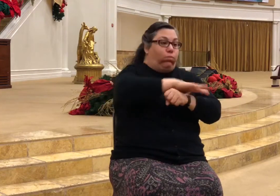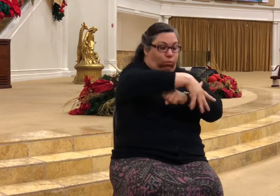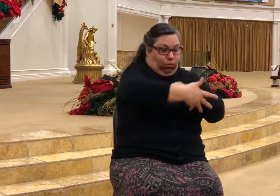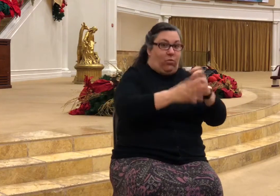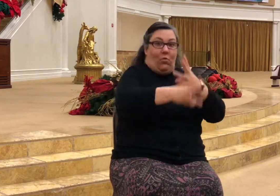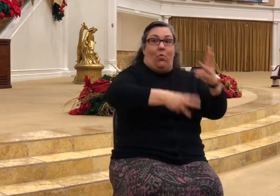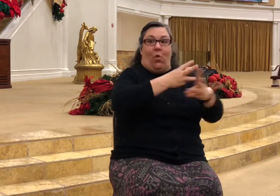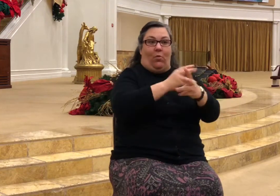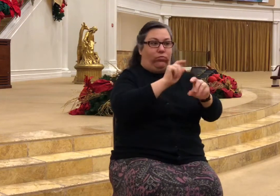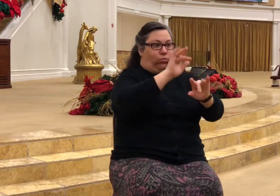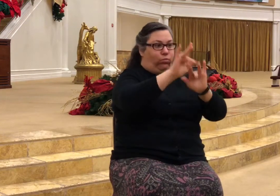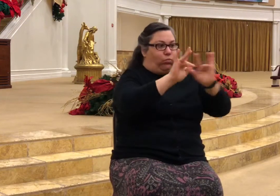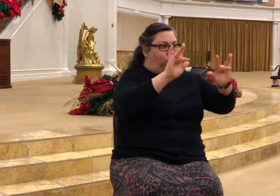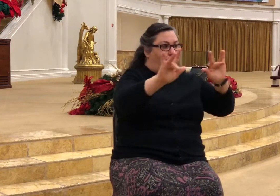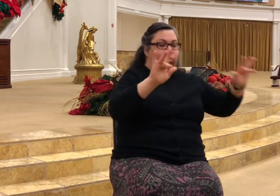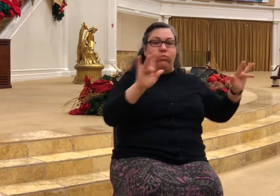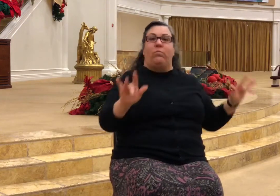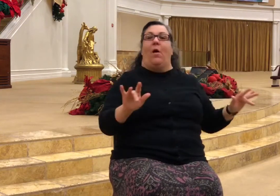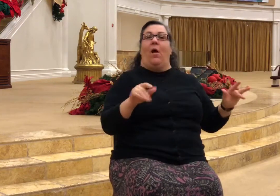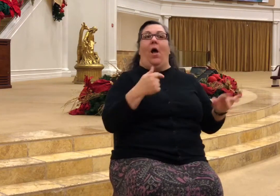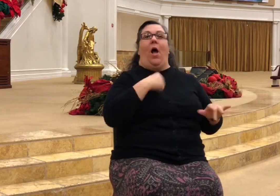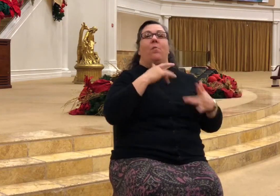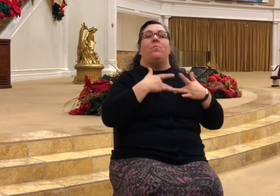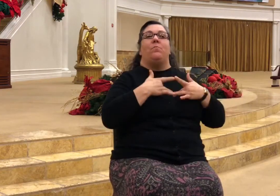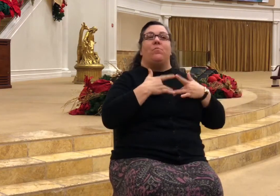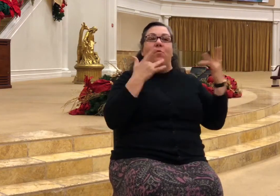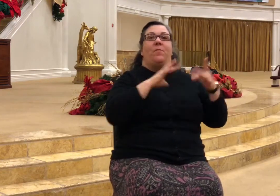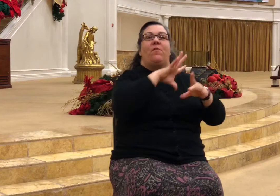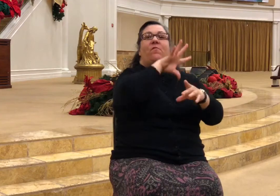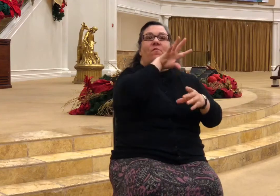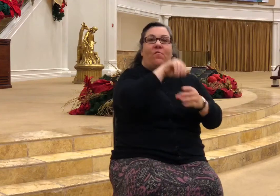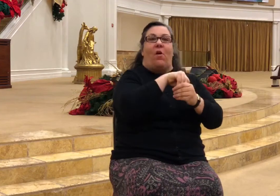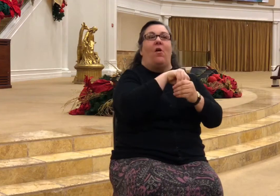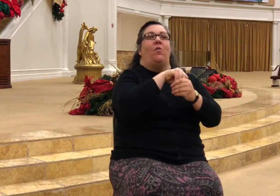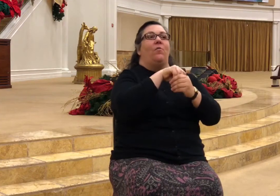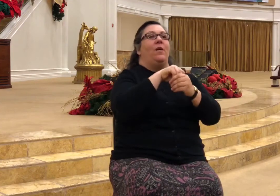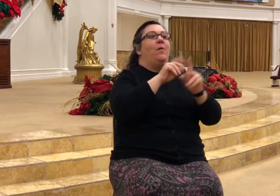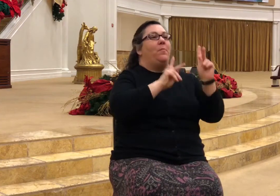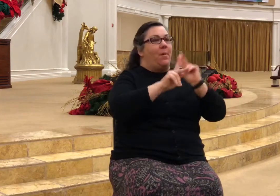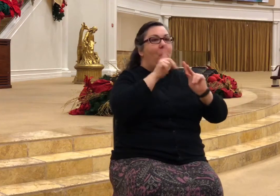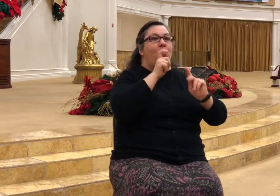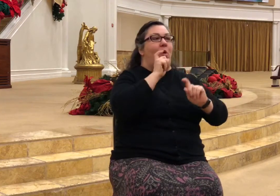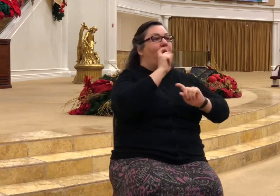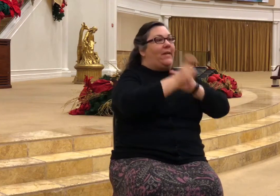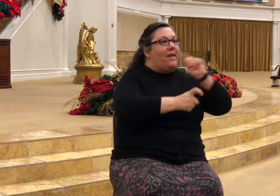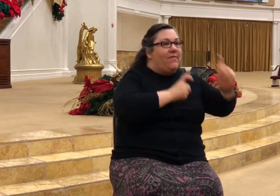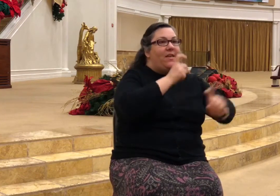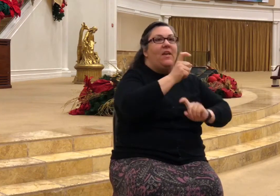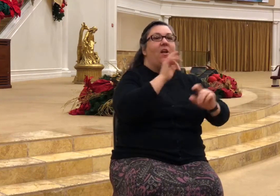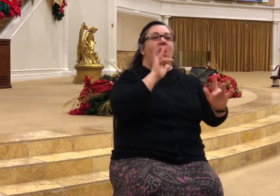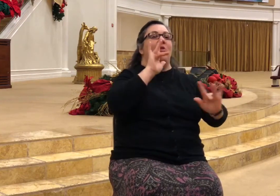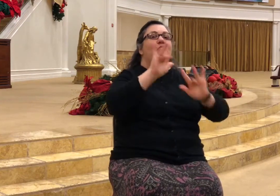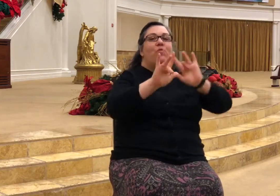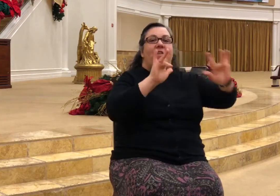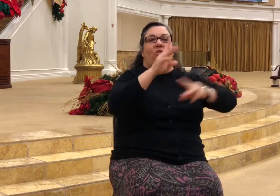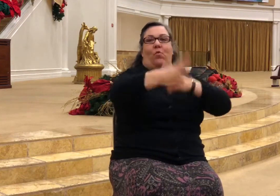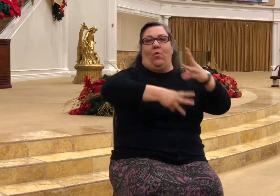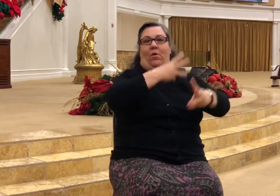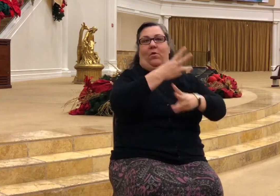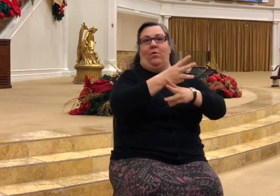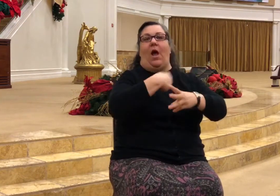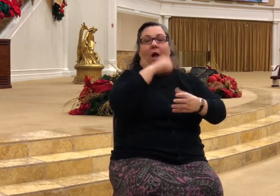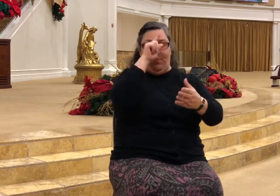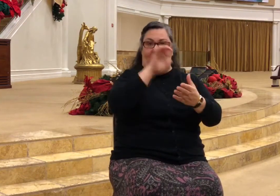world. Amen. I'm delighted to be a part of a giving people, a global reaching church. I believe that the